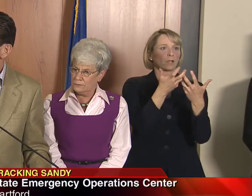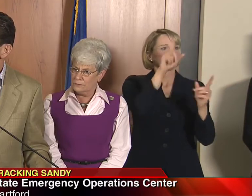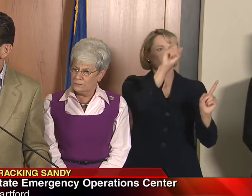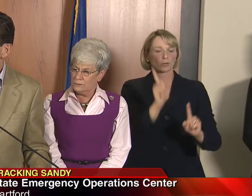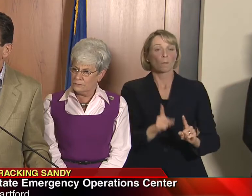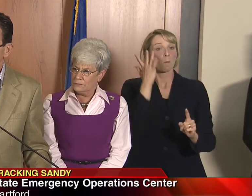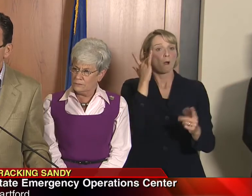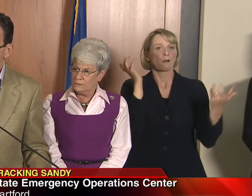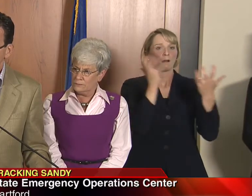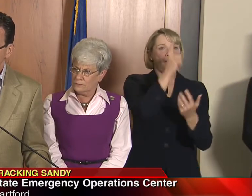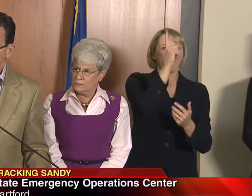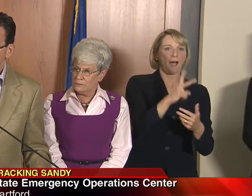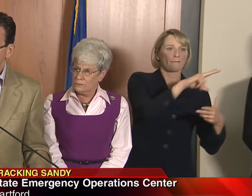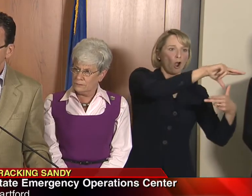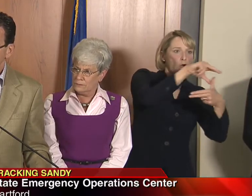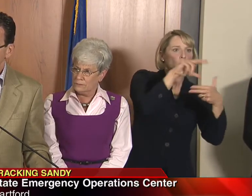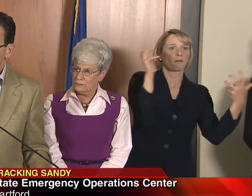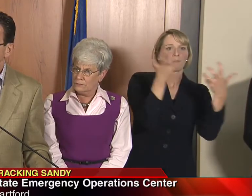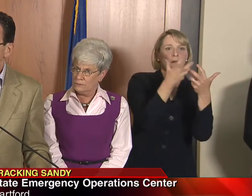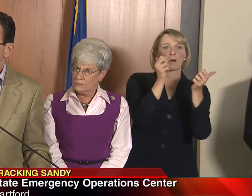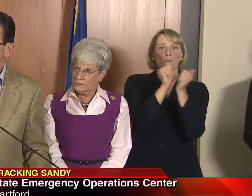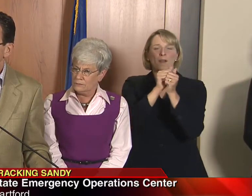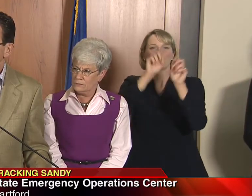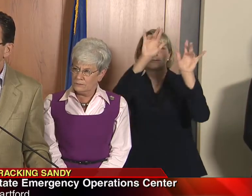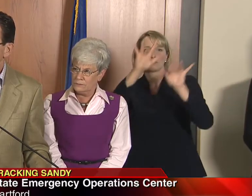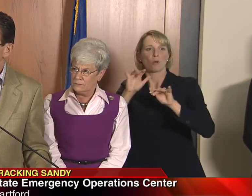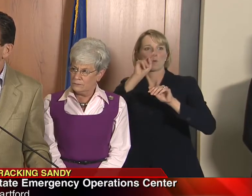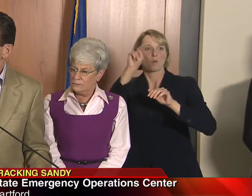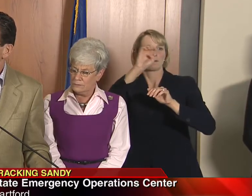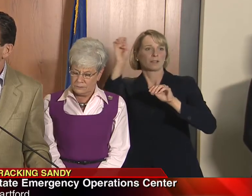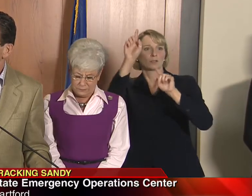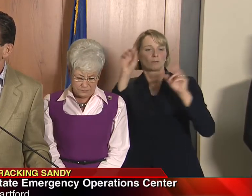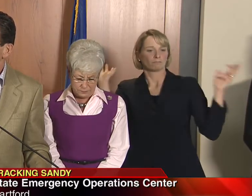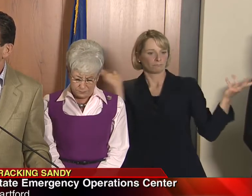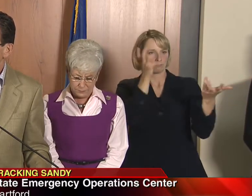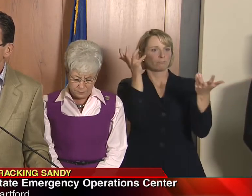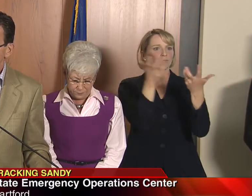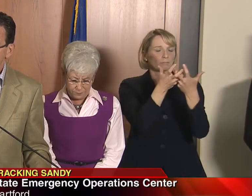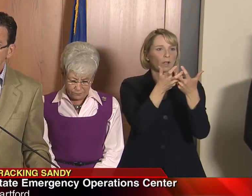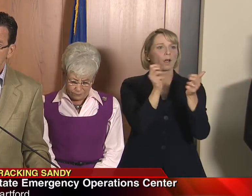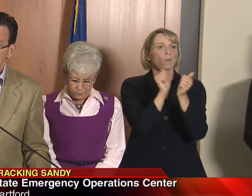part nor'easter, with record low pressure